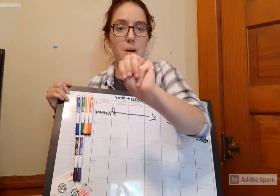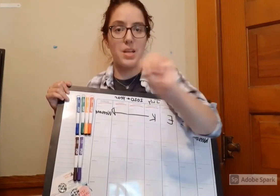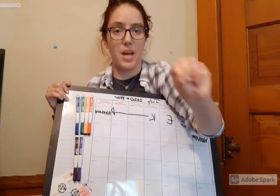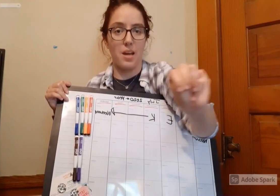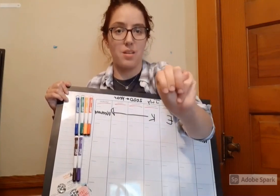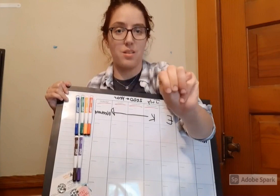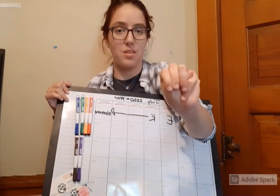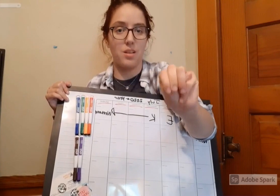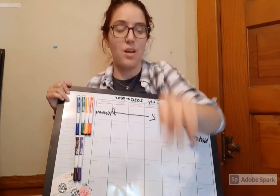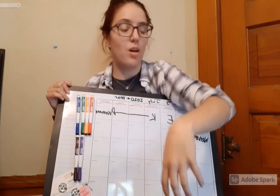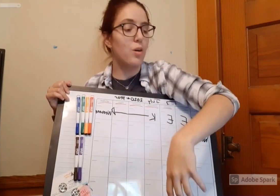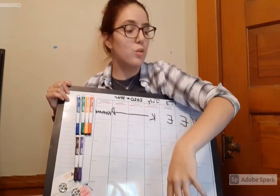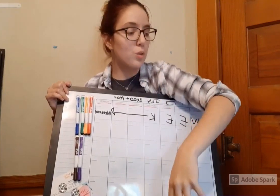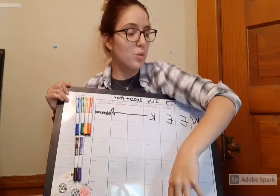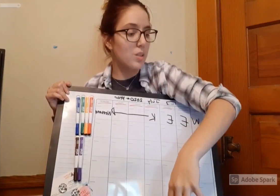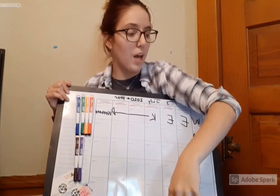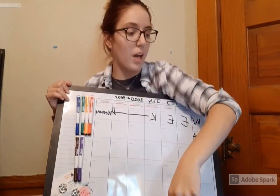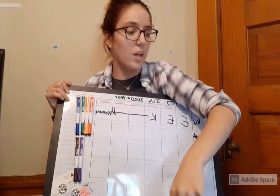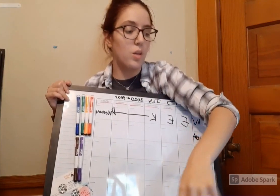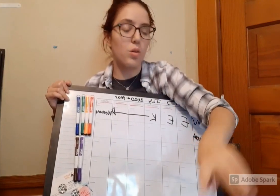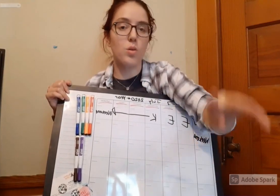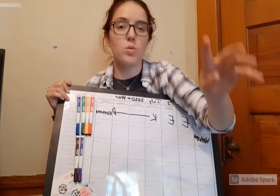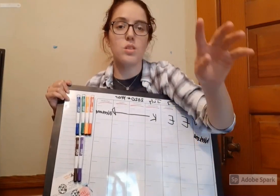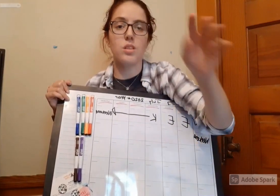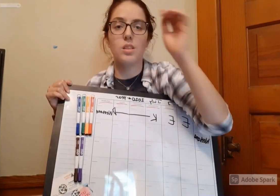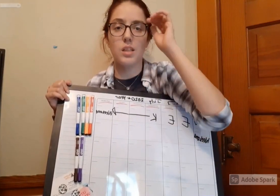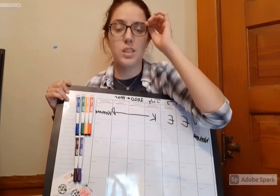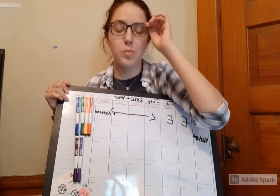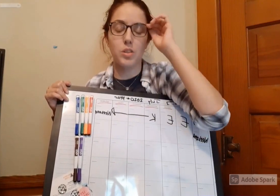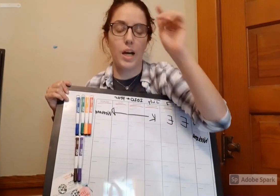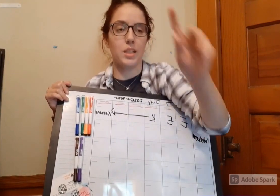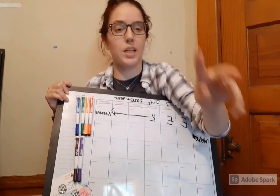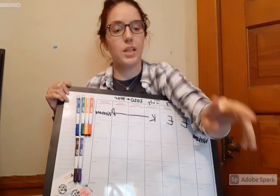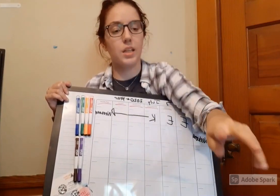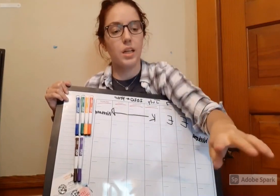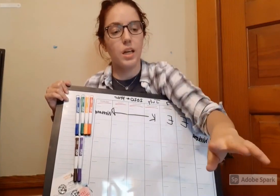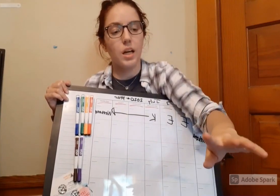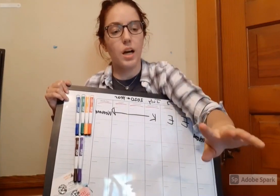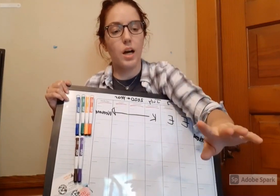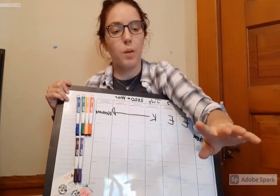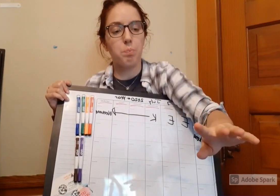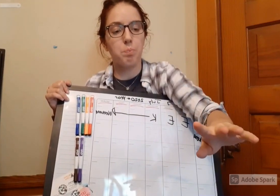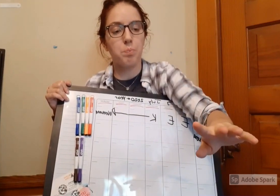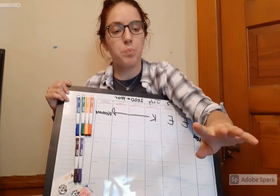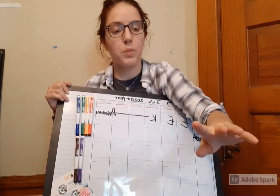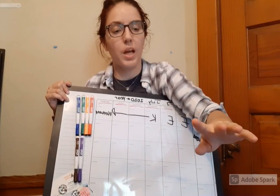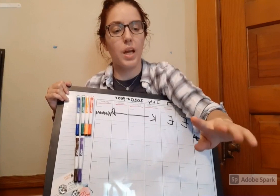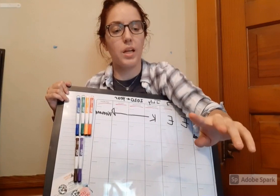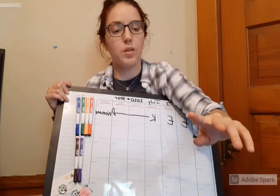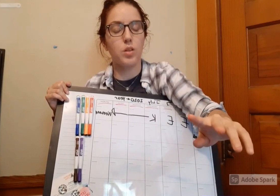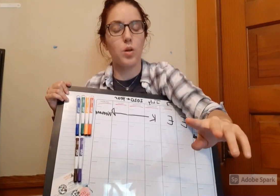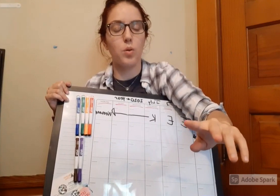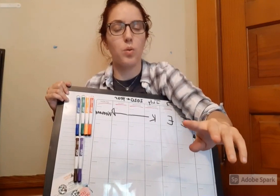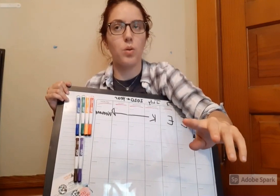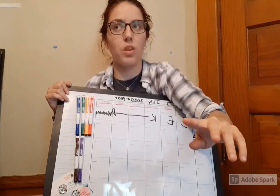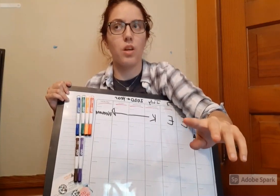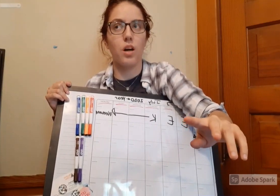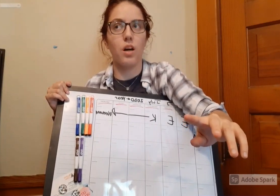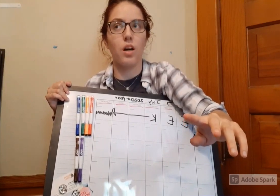Monday. Tuesday, you use a similar tactic. And you know the